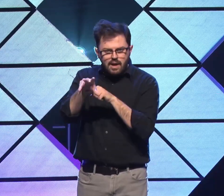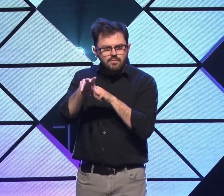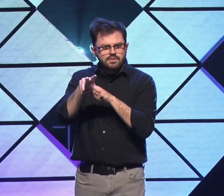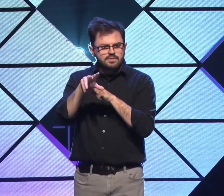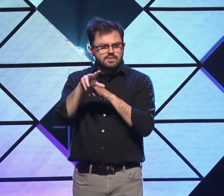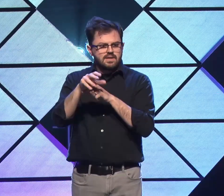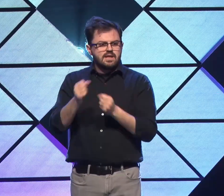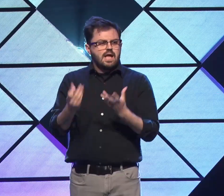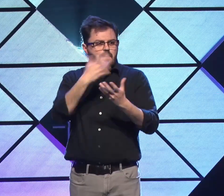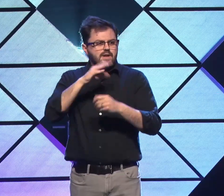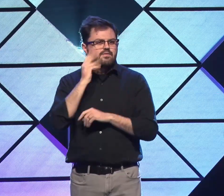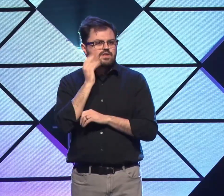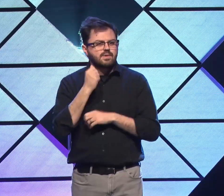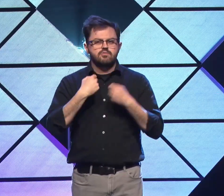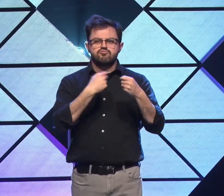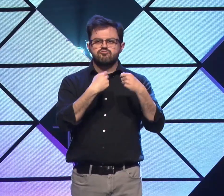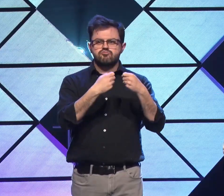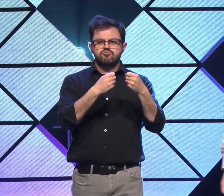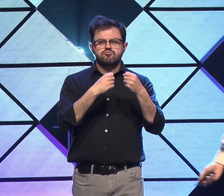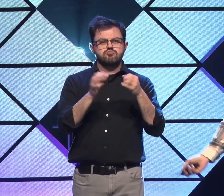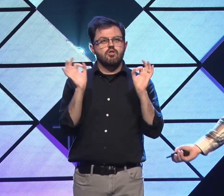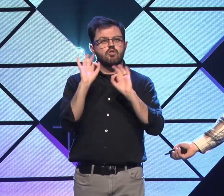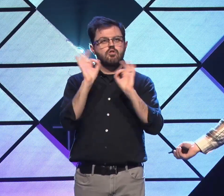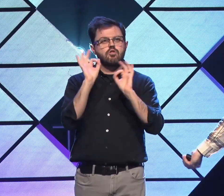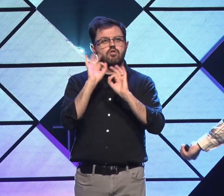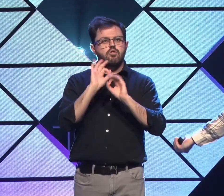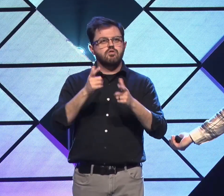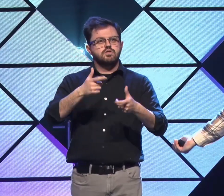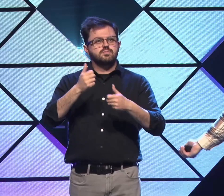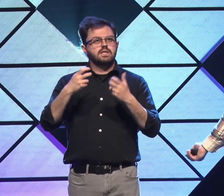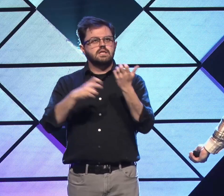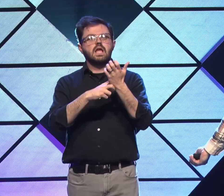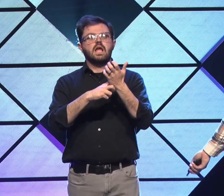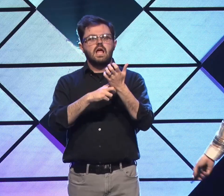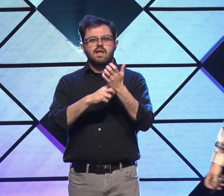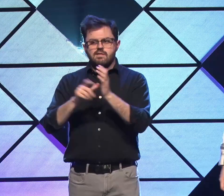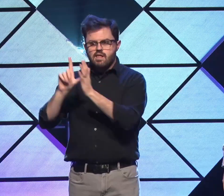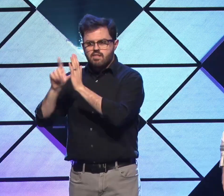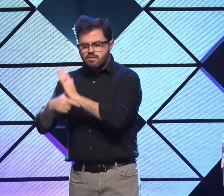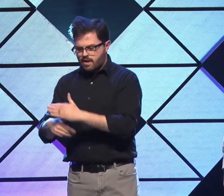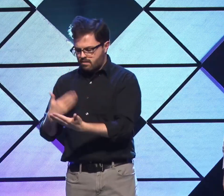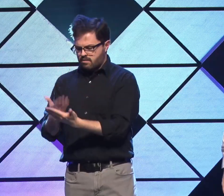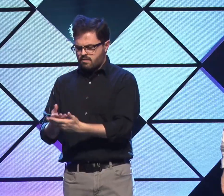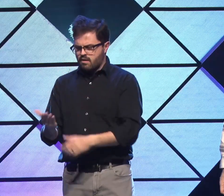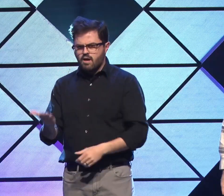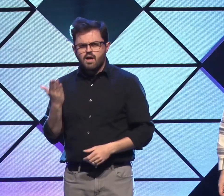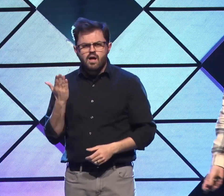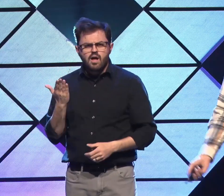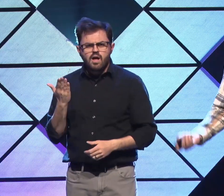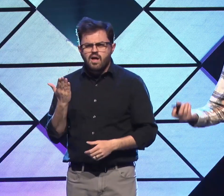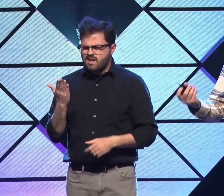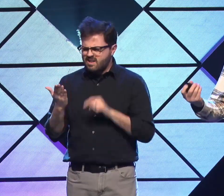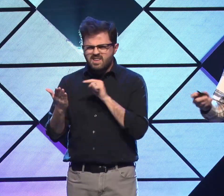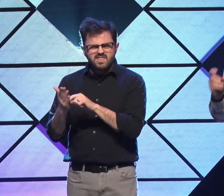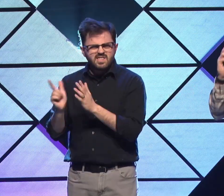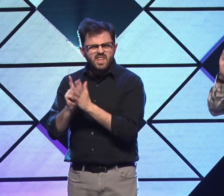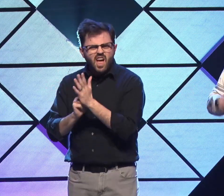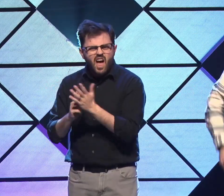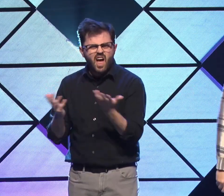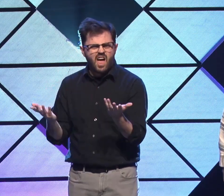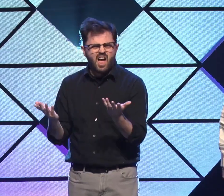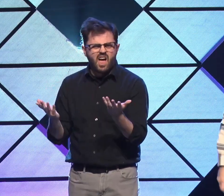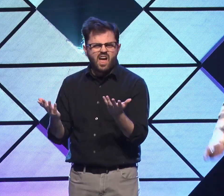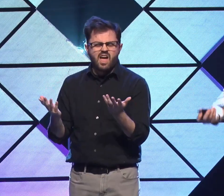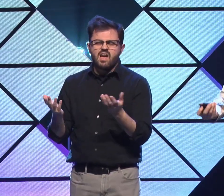week later? Yeah, that just happened to me. What the heck? How is that even legal? It's like, is this commune? No, I'm